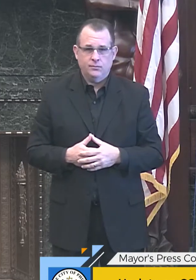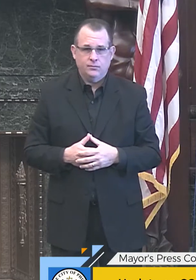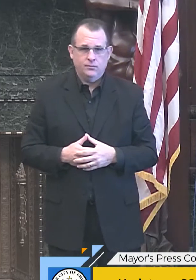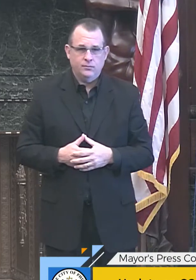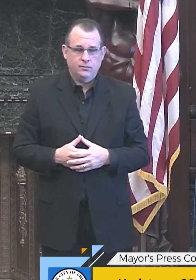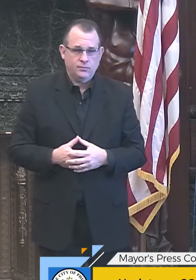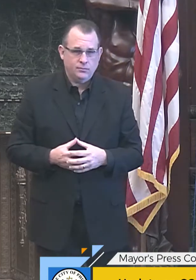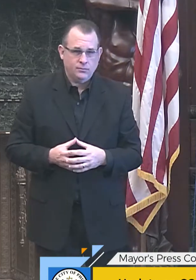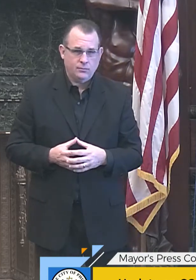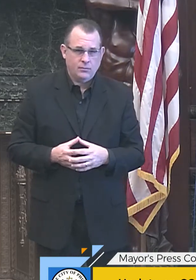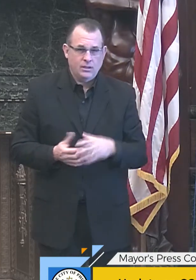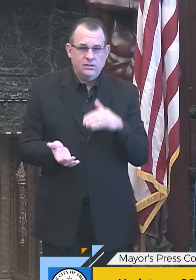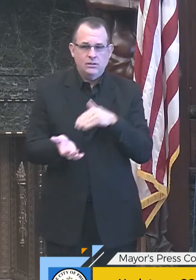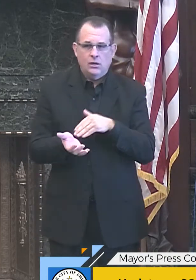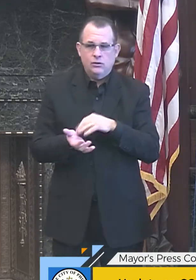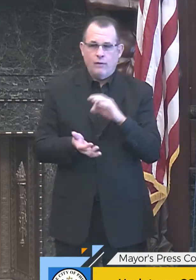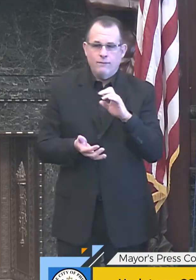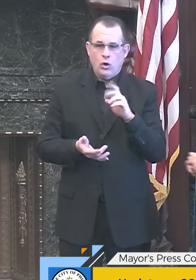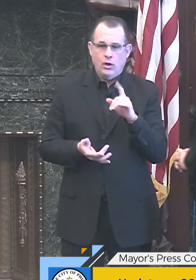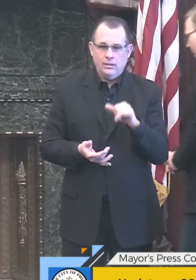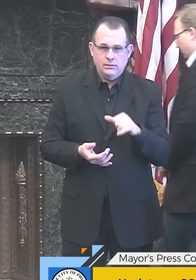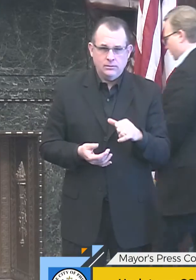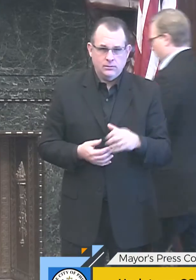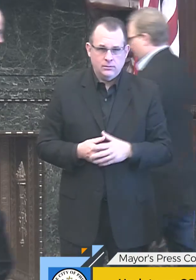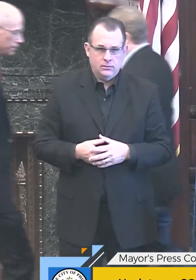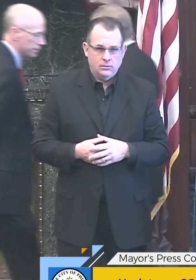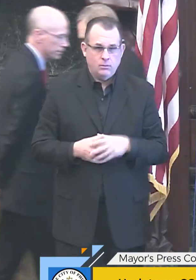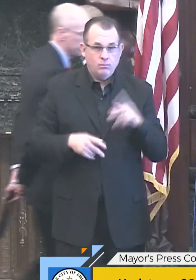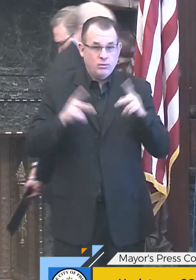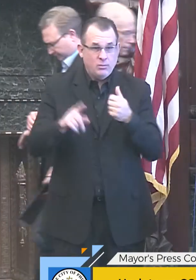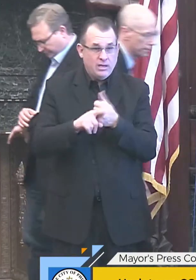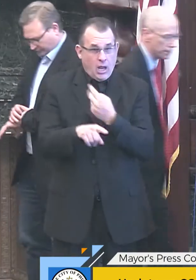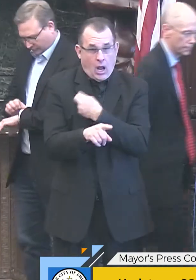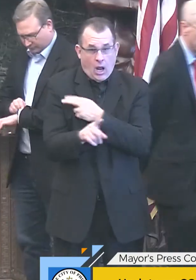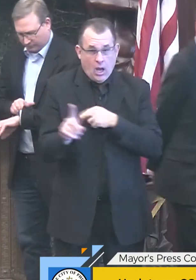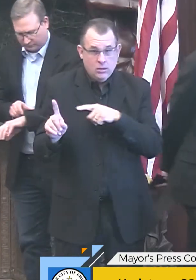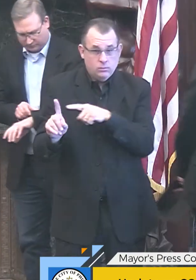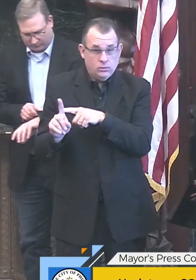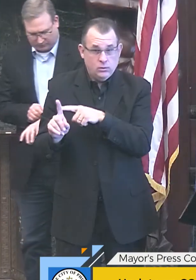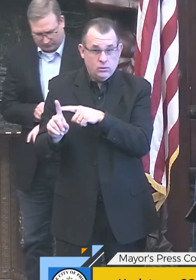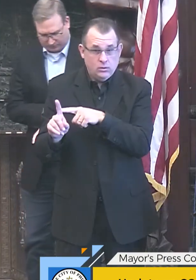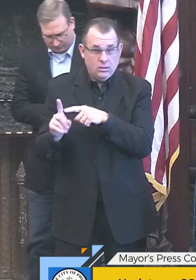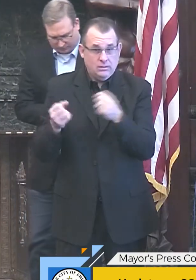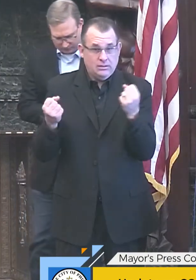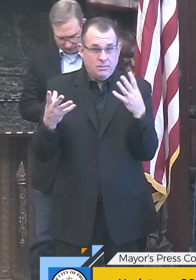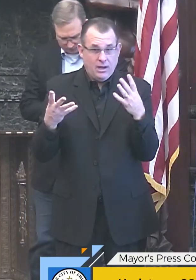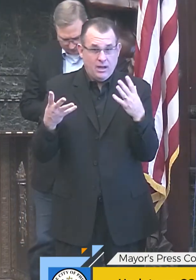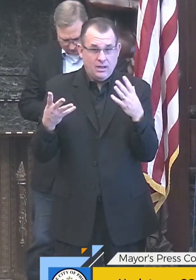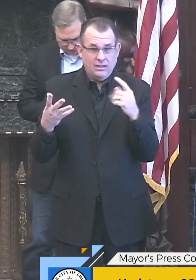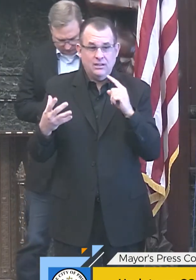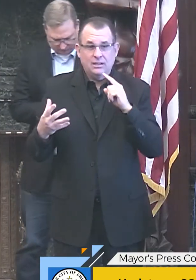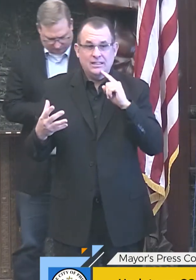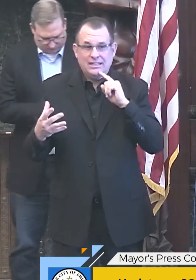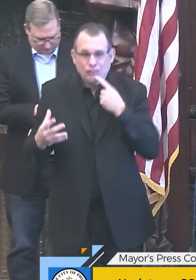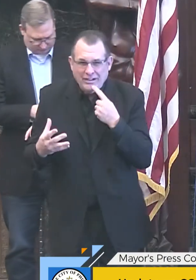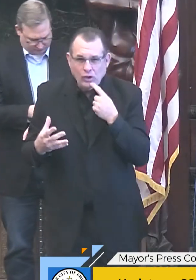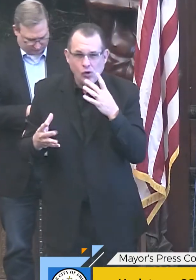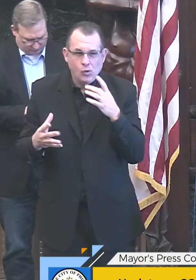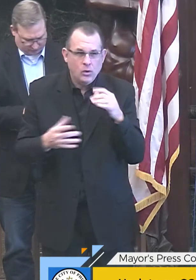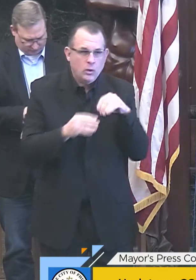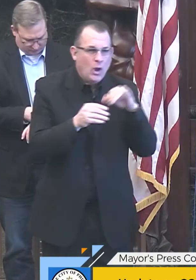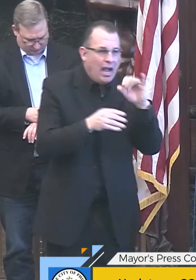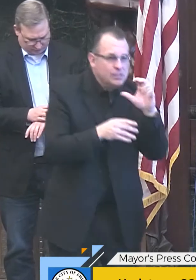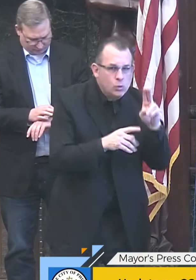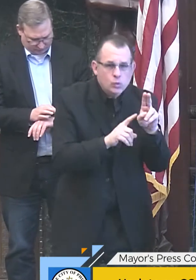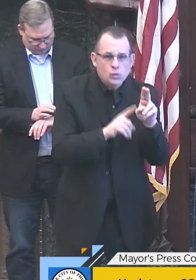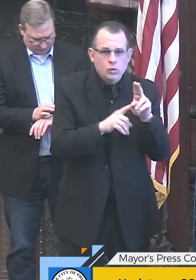Dr. Farley, of the people who are hospitalized, how many are in critical or intensive care, and how many ICU beds exist in